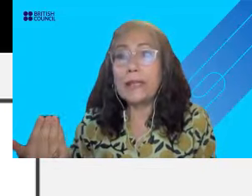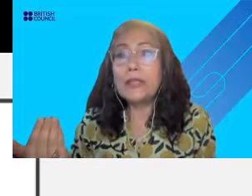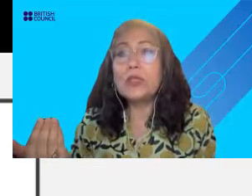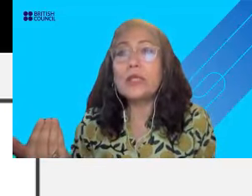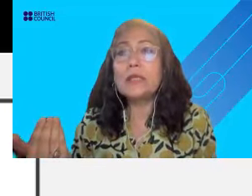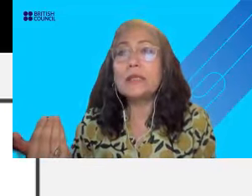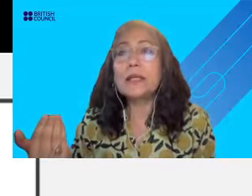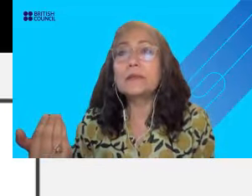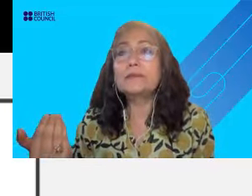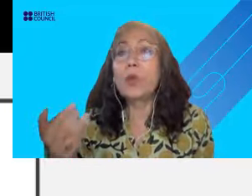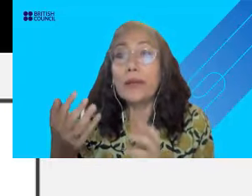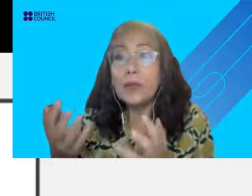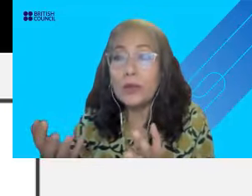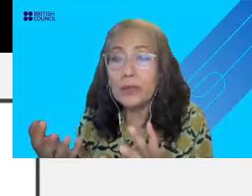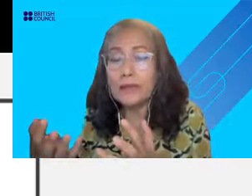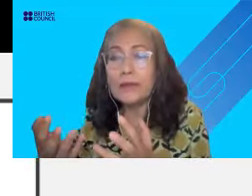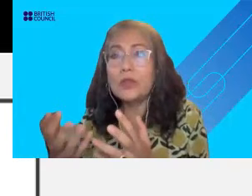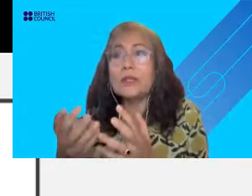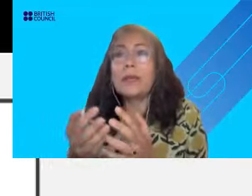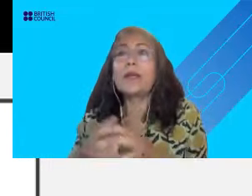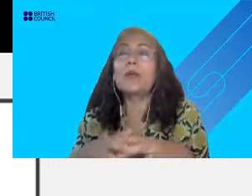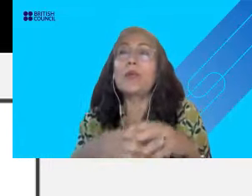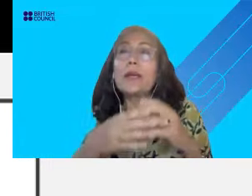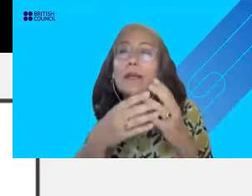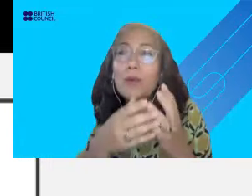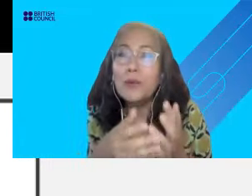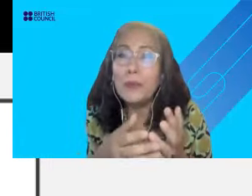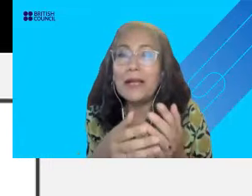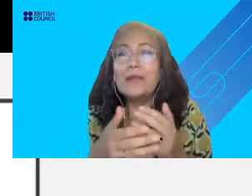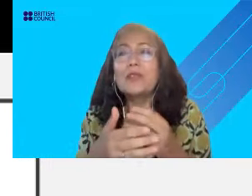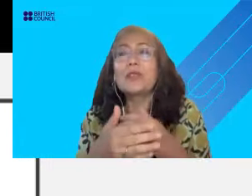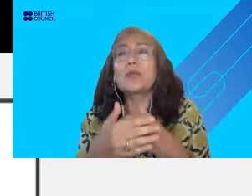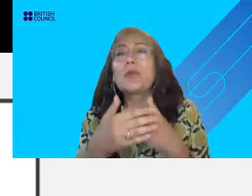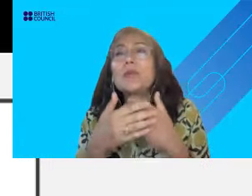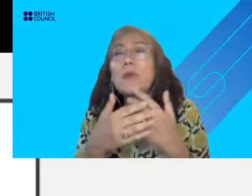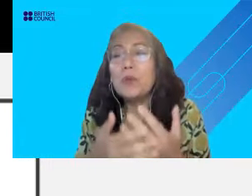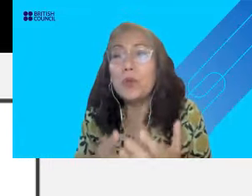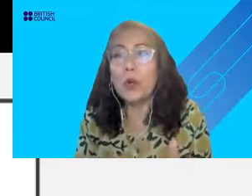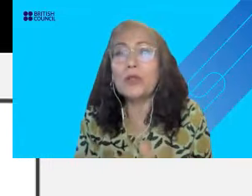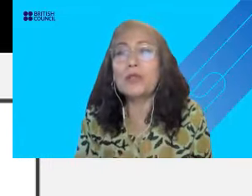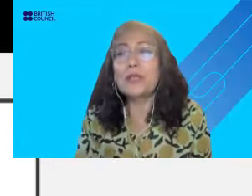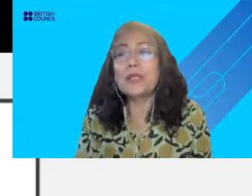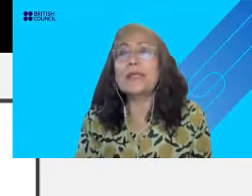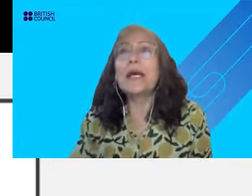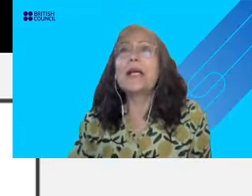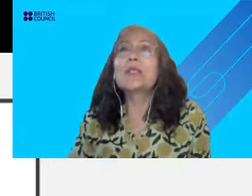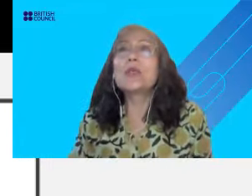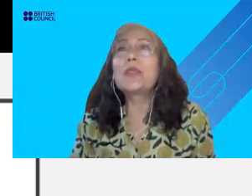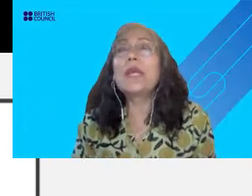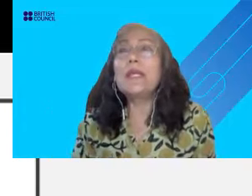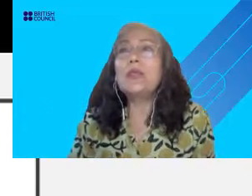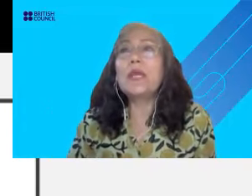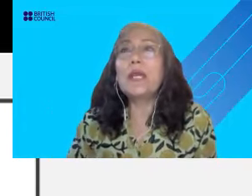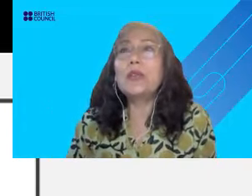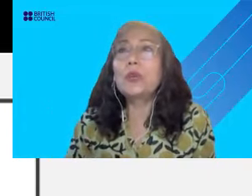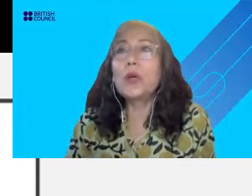it's planting trees, where are they going to get the trees? Where are they going to plant the trees? Who is going to water the trees? So